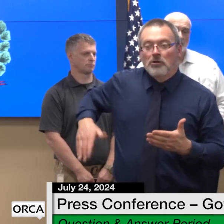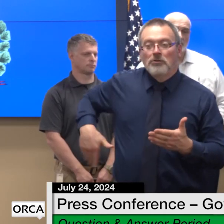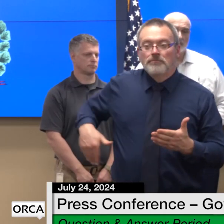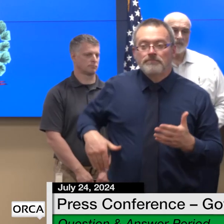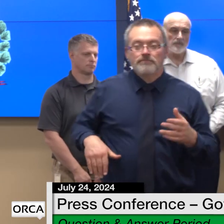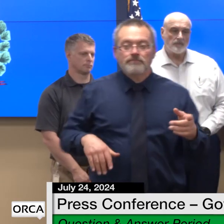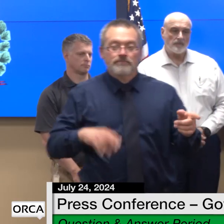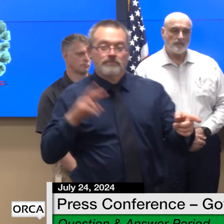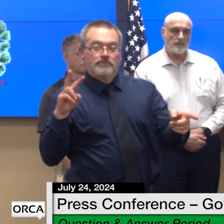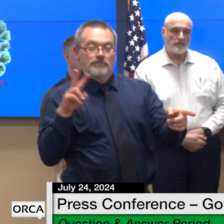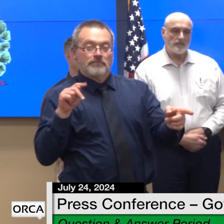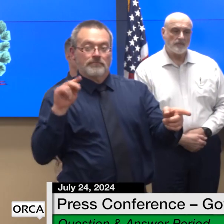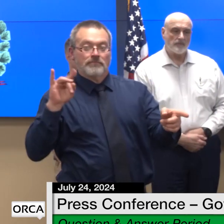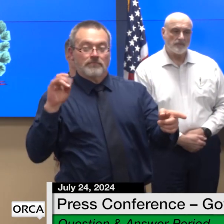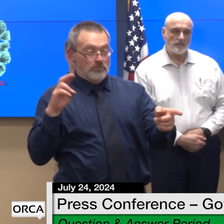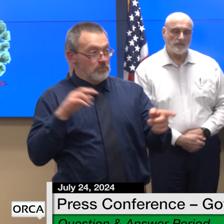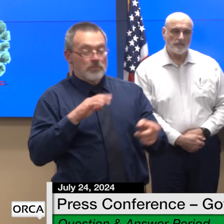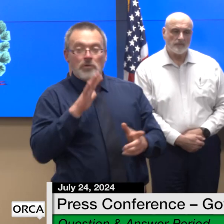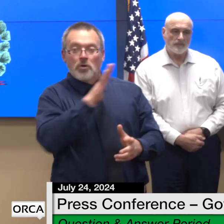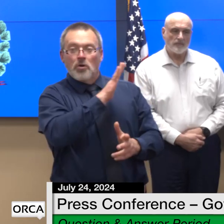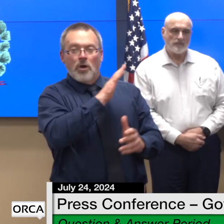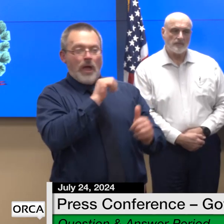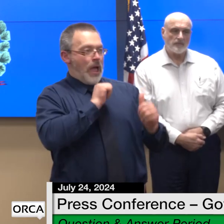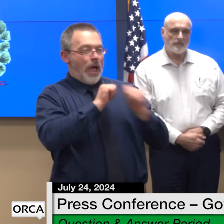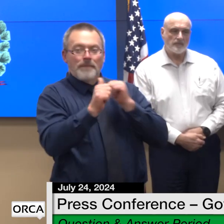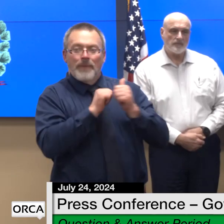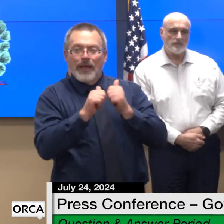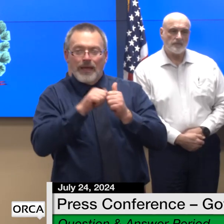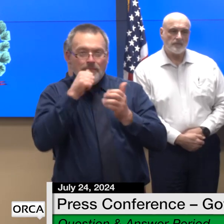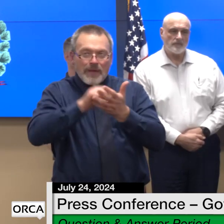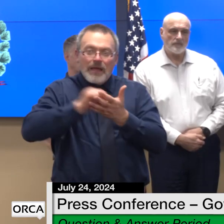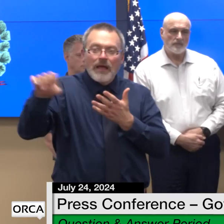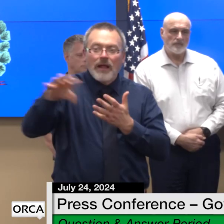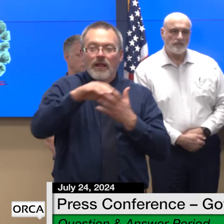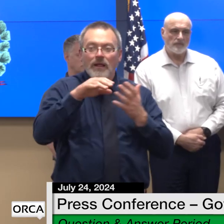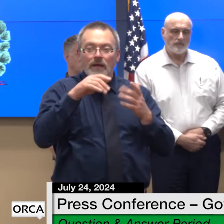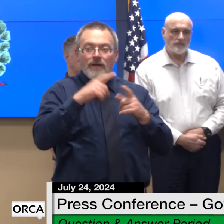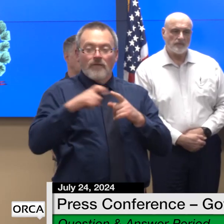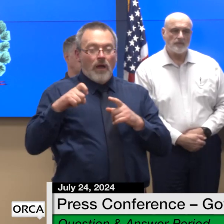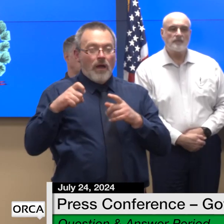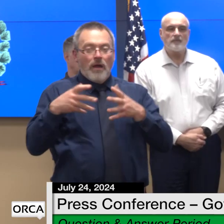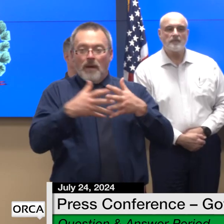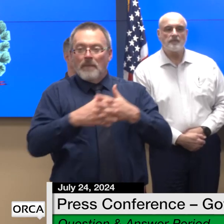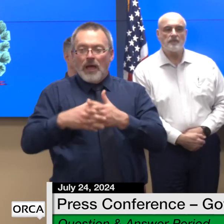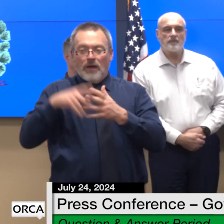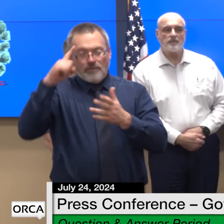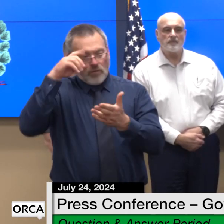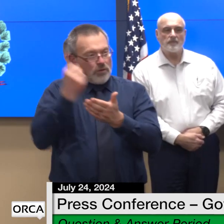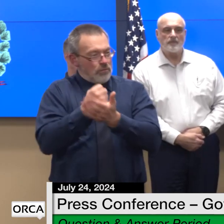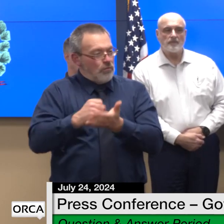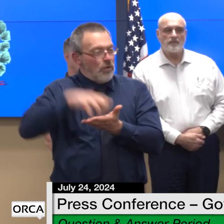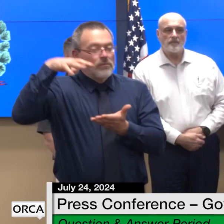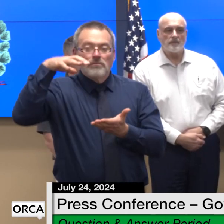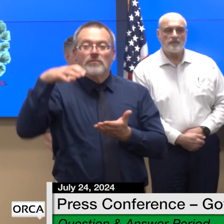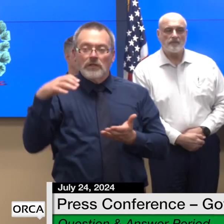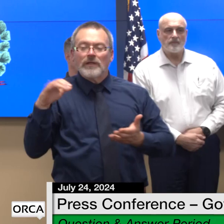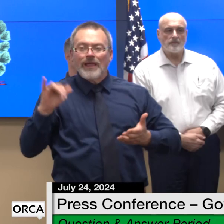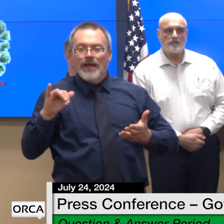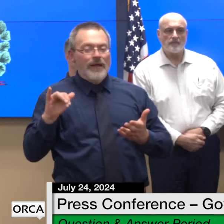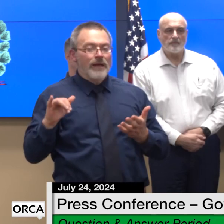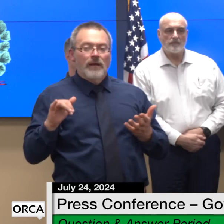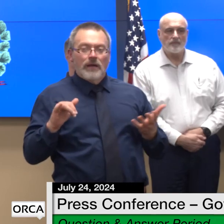material or mailers or whatnot from Americans for Prosperity that she might be talking about? I have not seen them, nor have